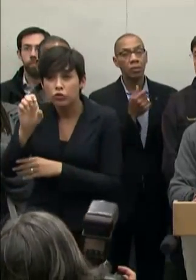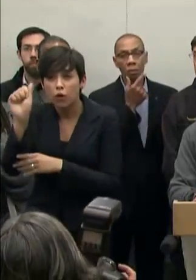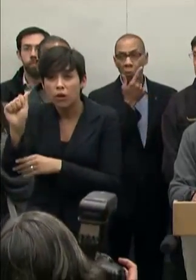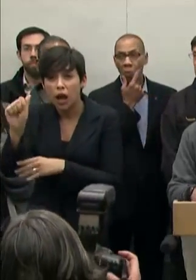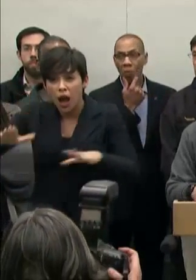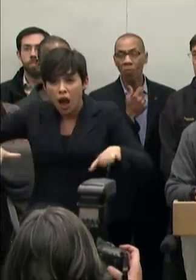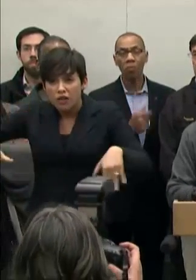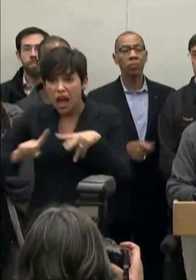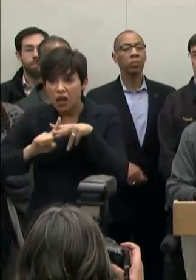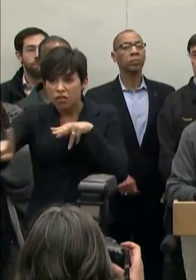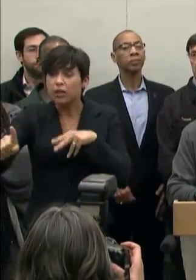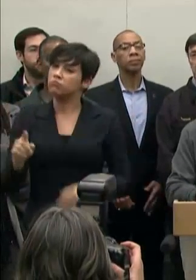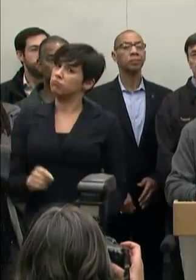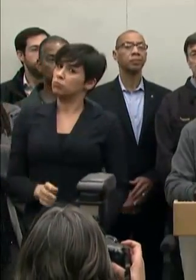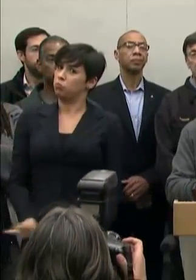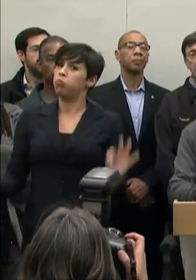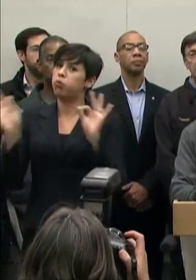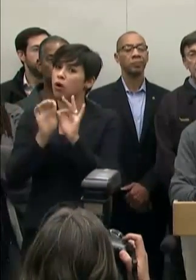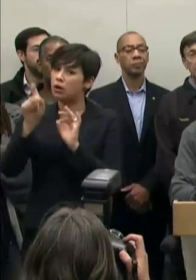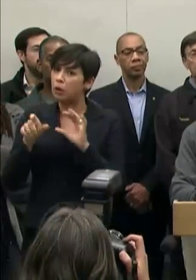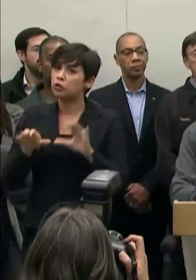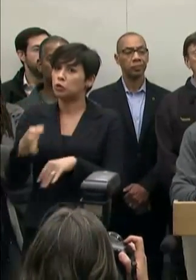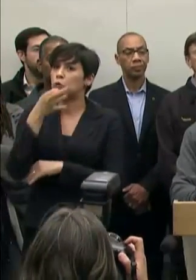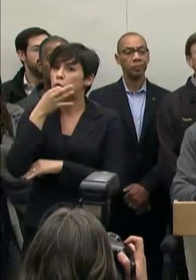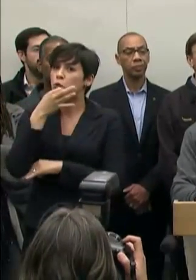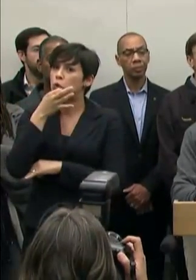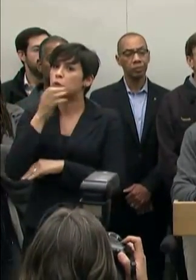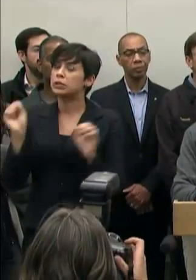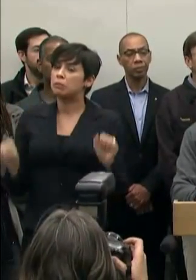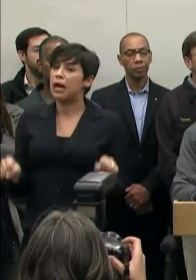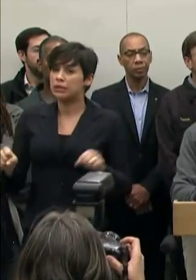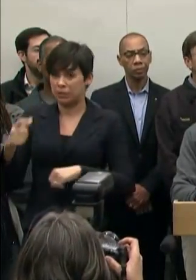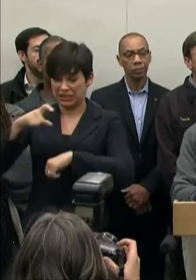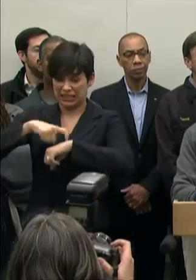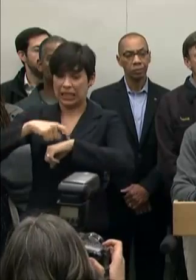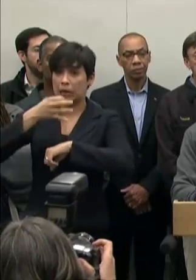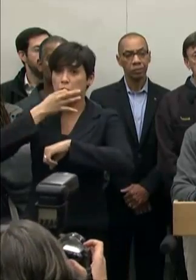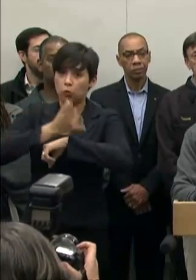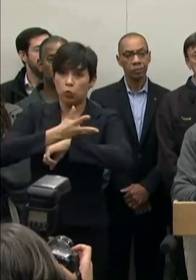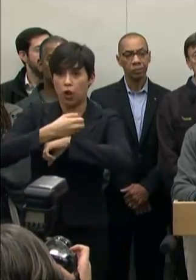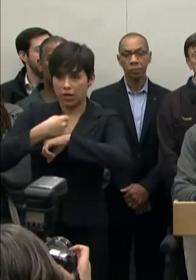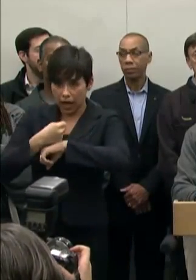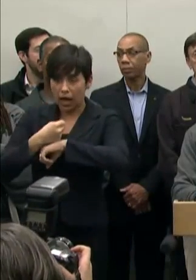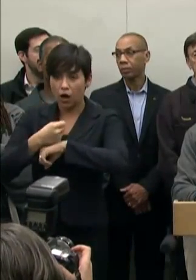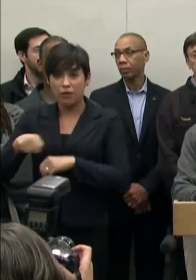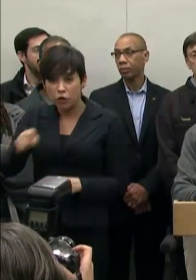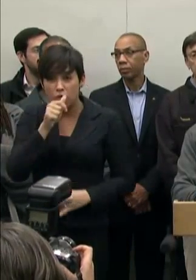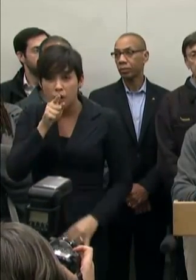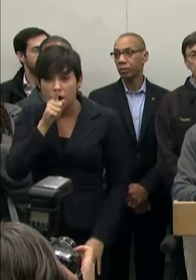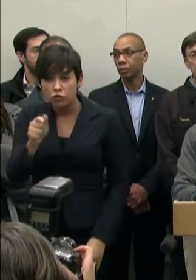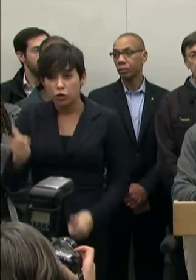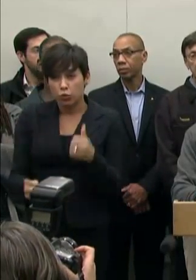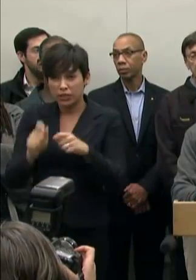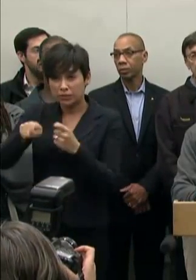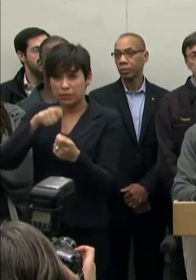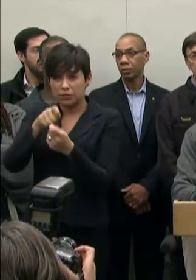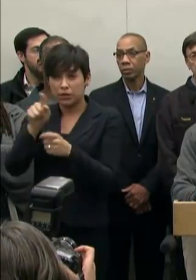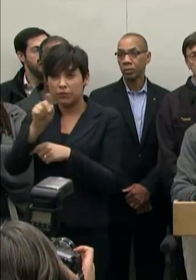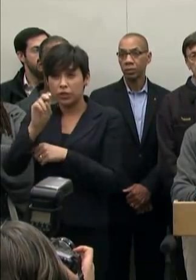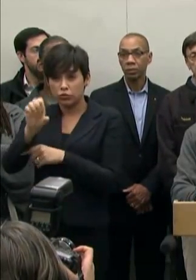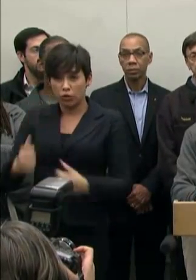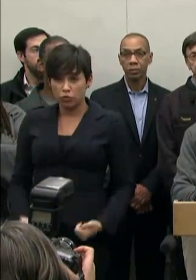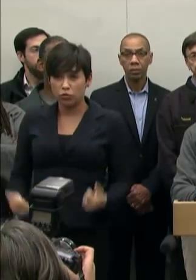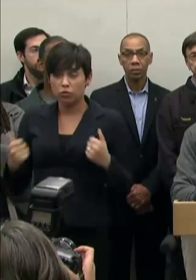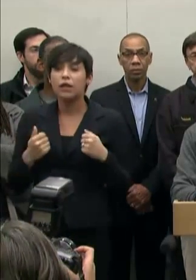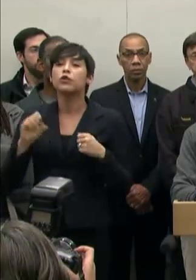it's crucial that you do so as soon as possible. Time is running out. If you're not sure if you live in Zone A, find out by